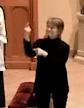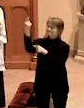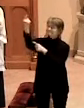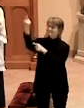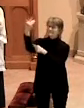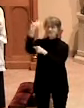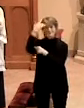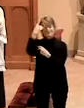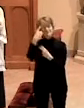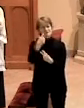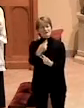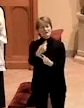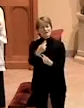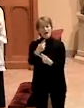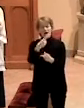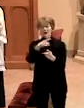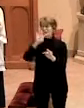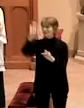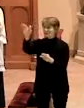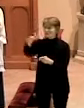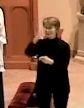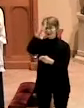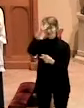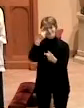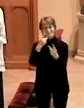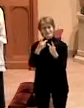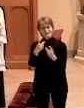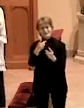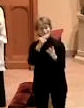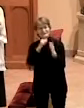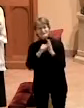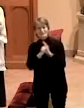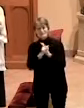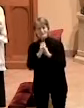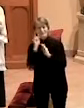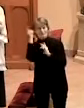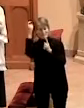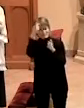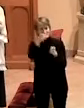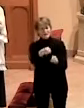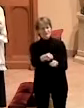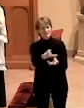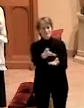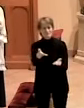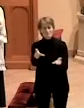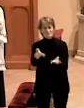is hidden. And your Father who sees what is hidden will repay you.